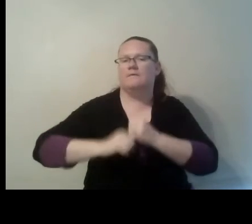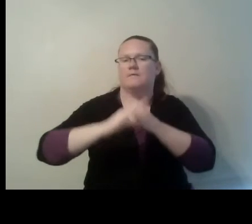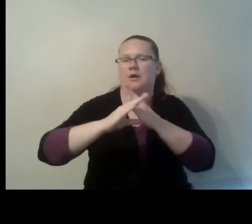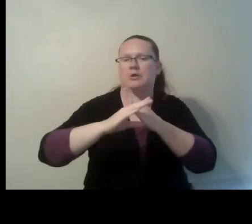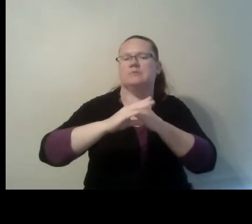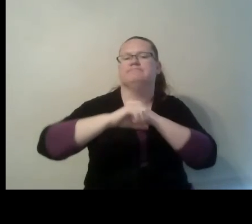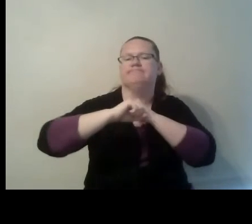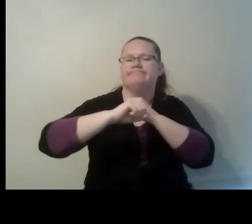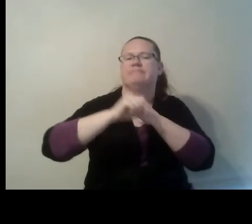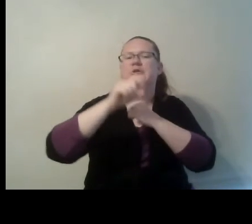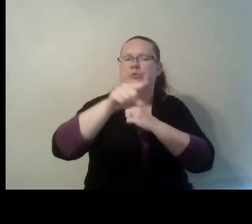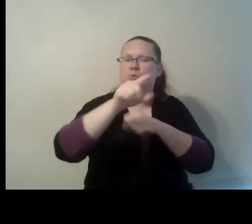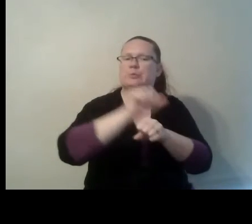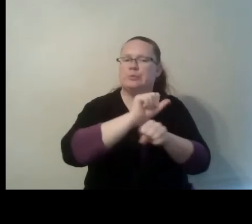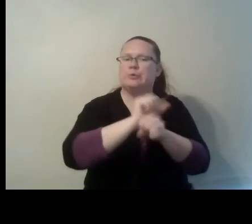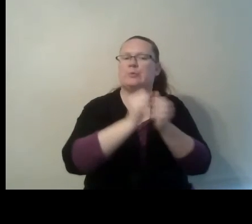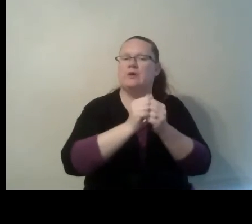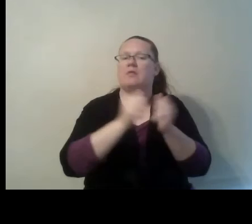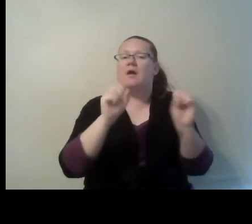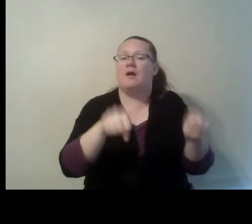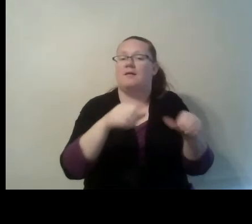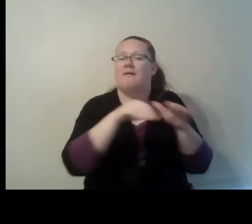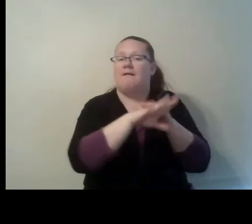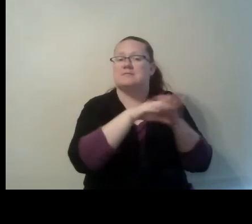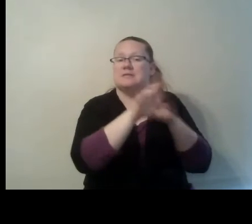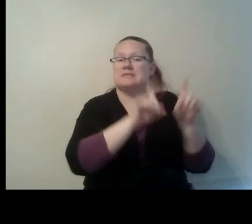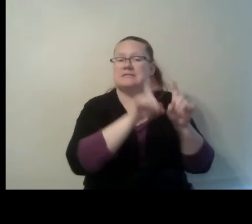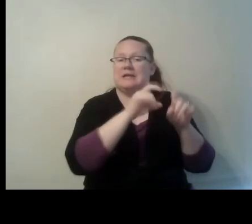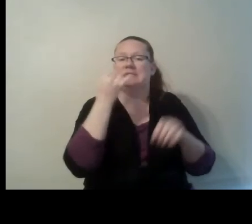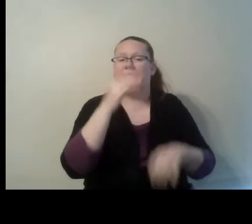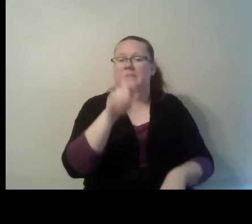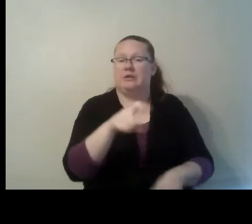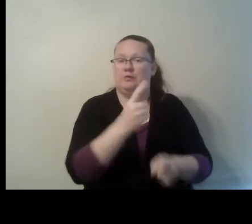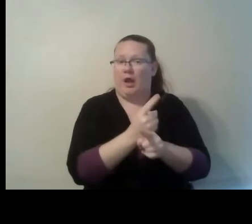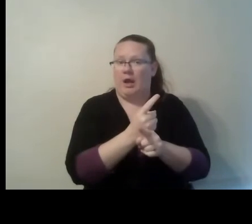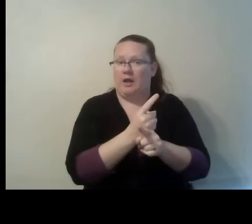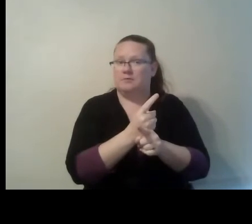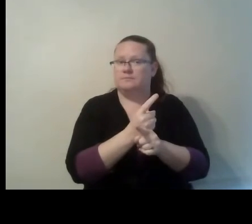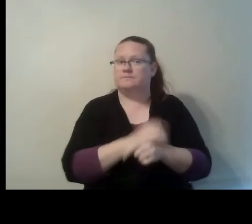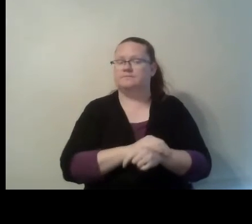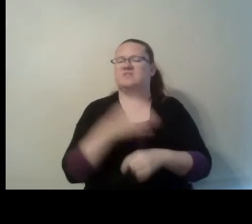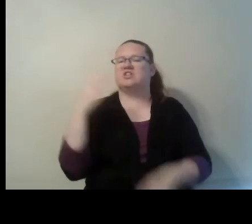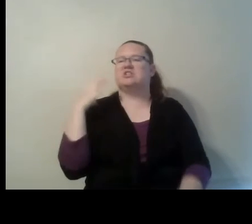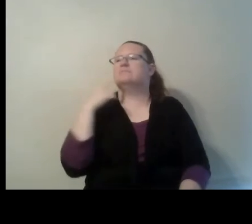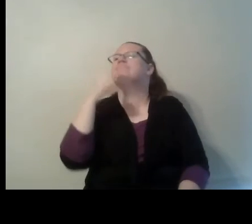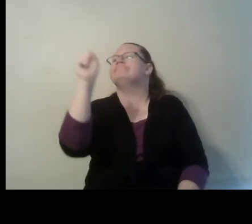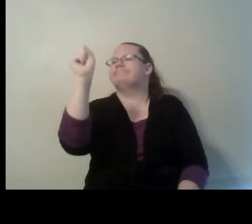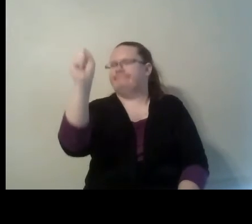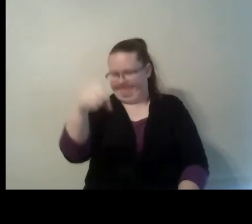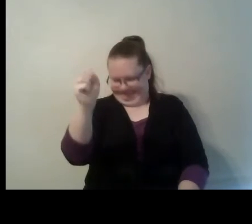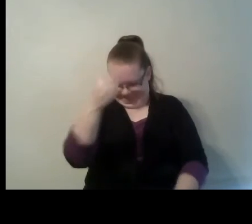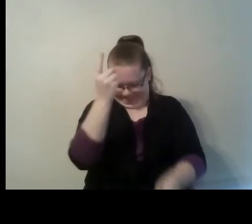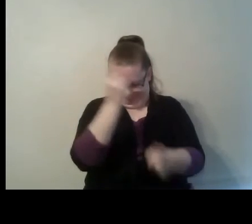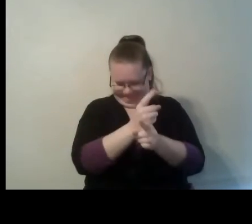fire department has been able to access a test if they needed it, right? If that was the proper protocol. Yes, ma'am. Again, that